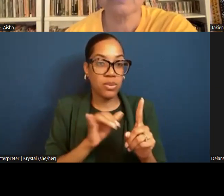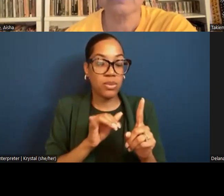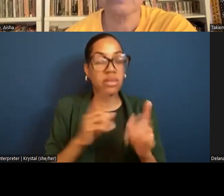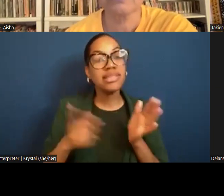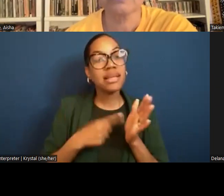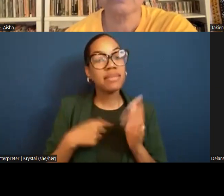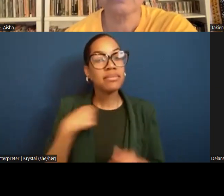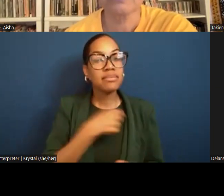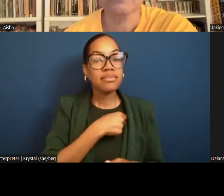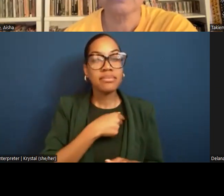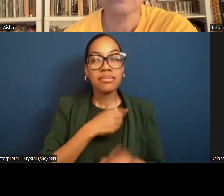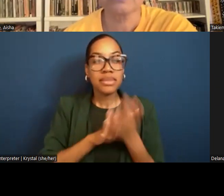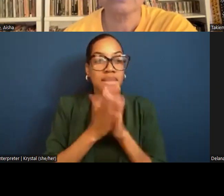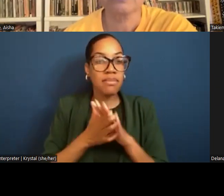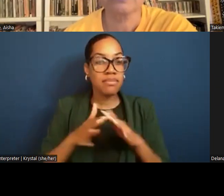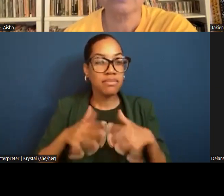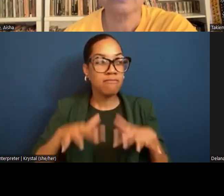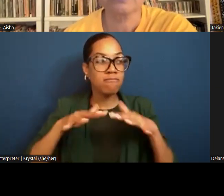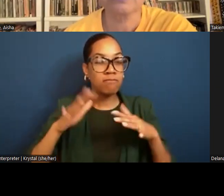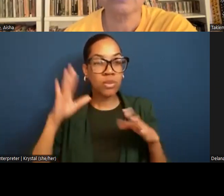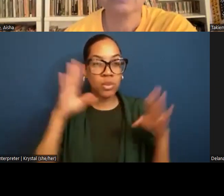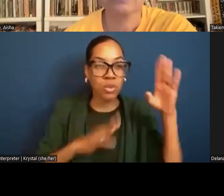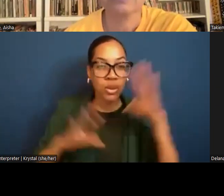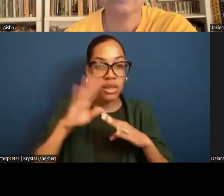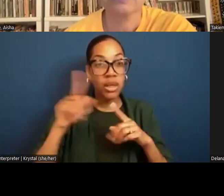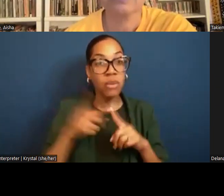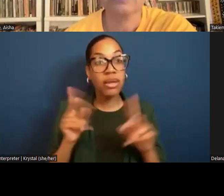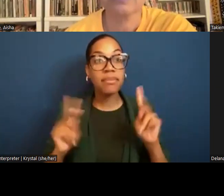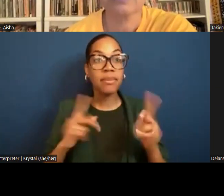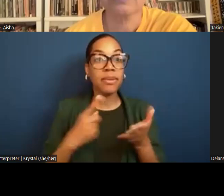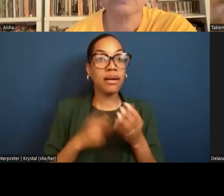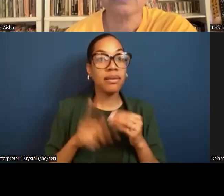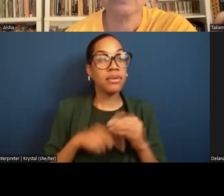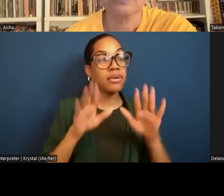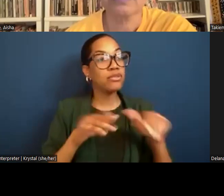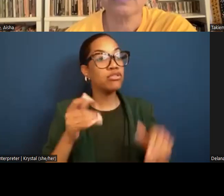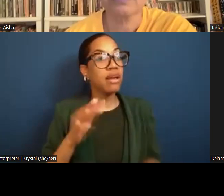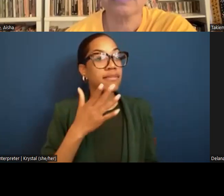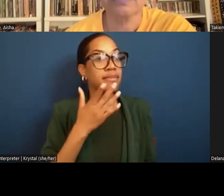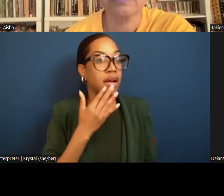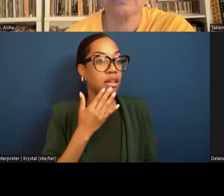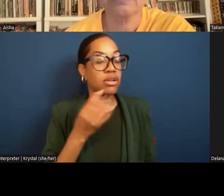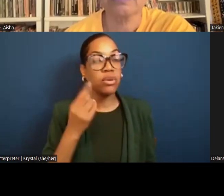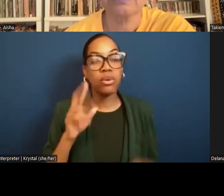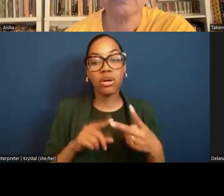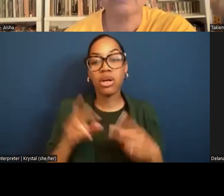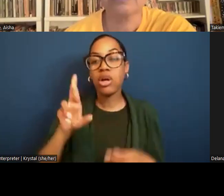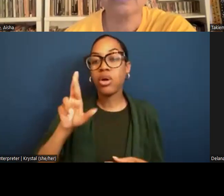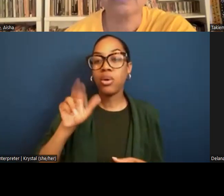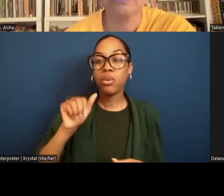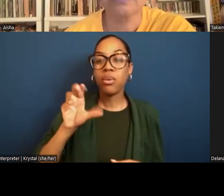worried when I hear people talk about just children of color or racism in general, because I know that,